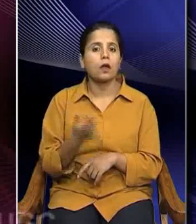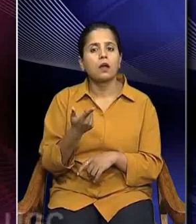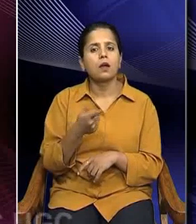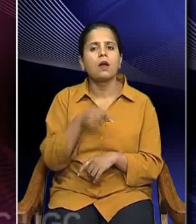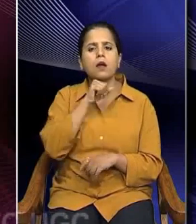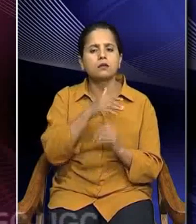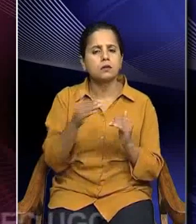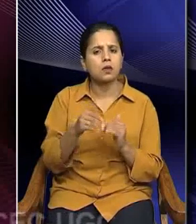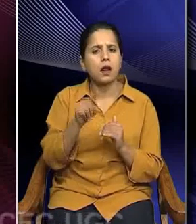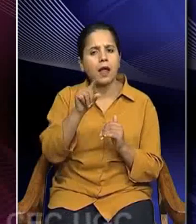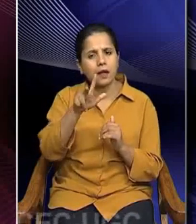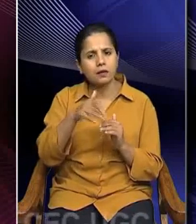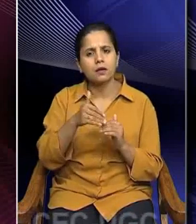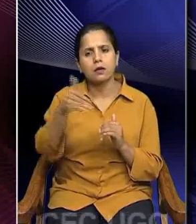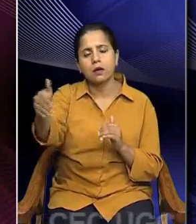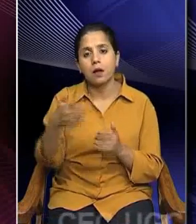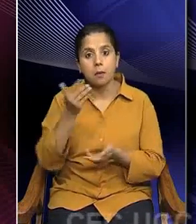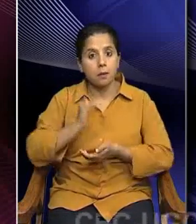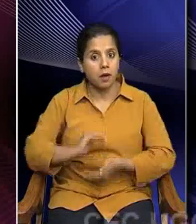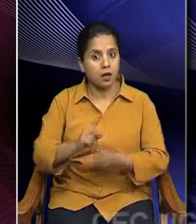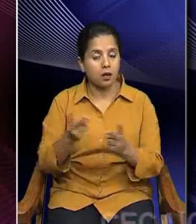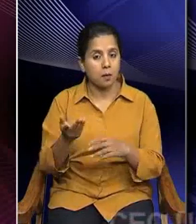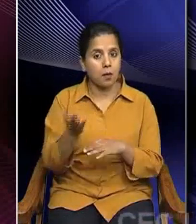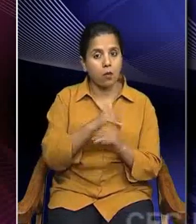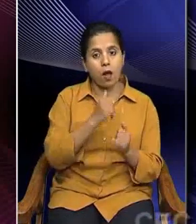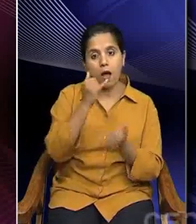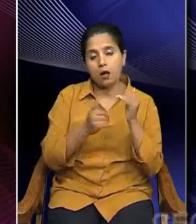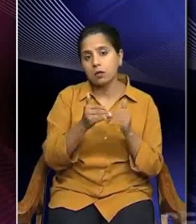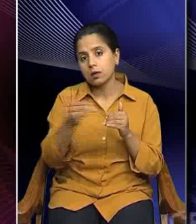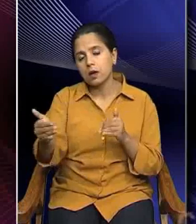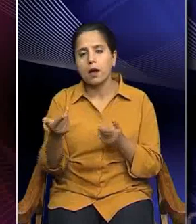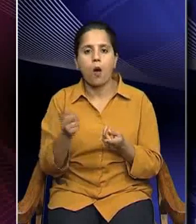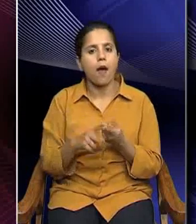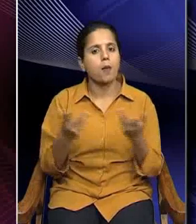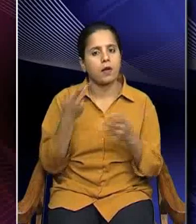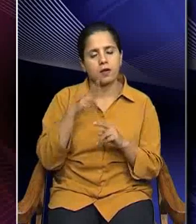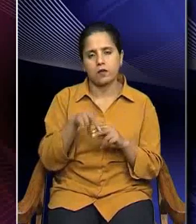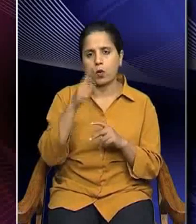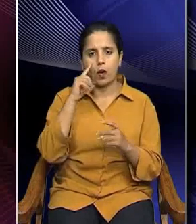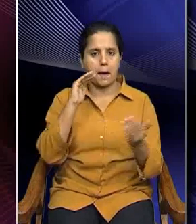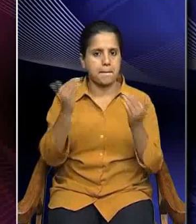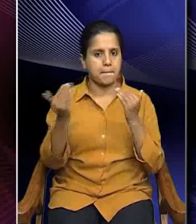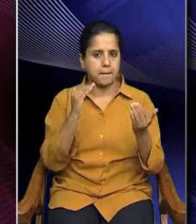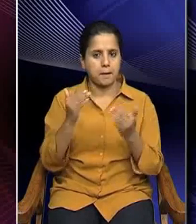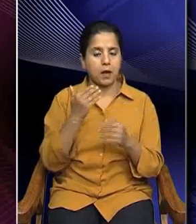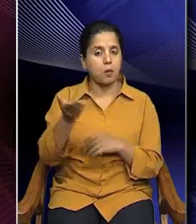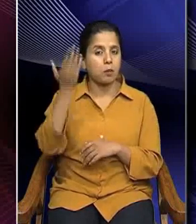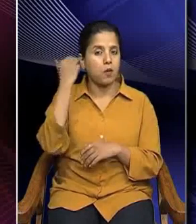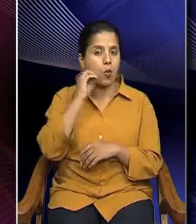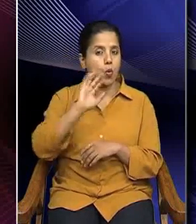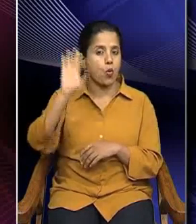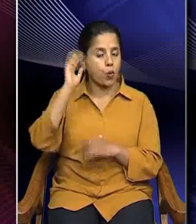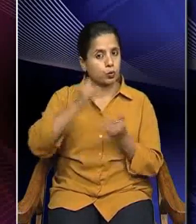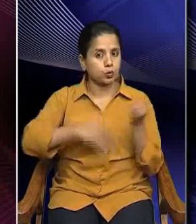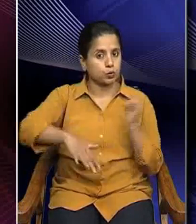bring earlier childbearing to an end. So what happens if you compare the traditional society, even